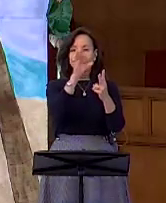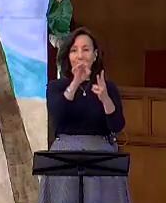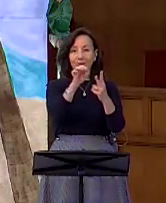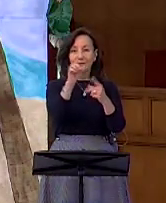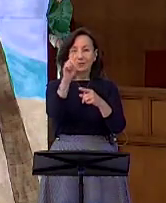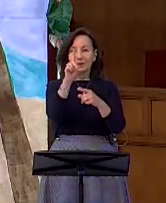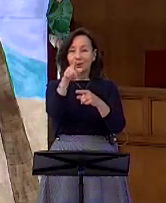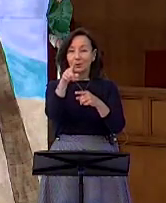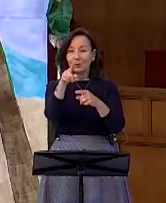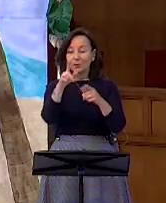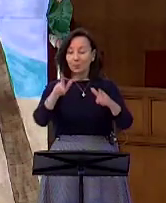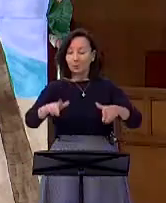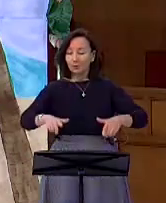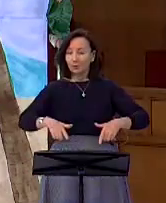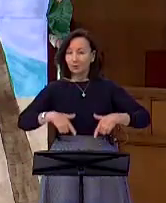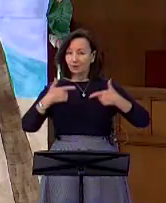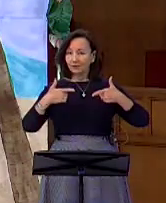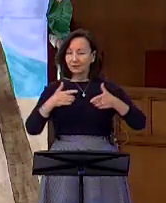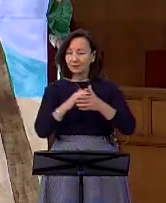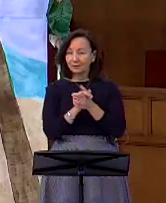to walk.